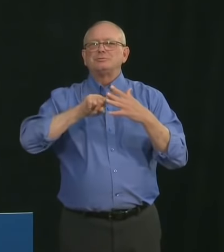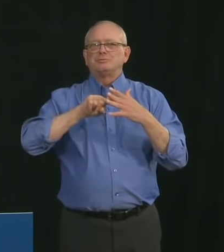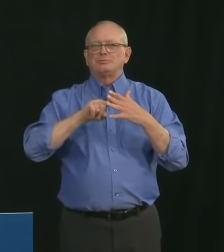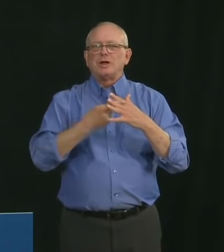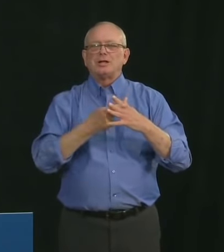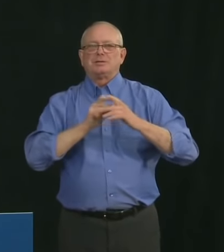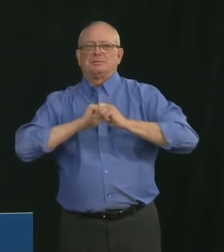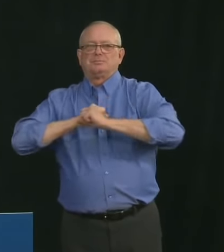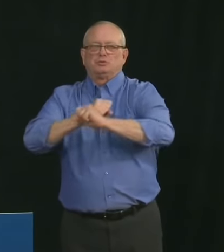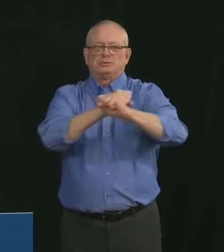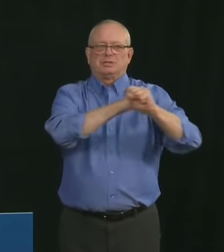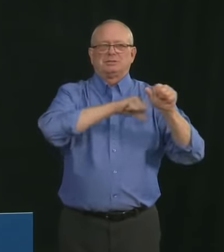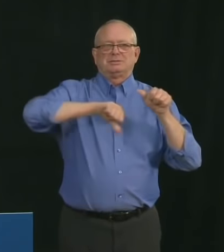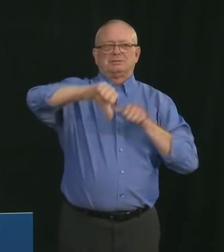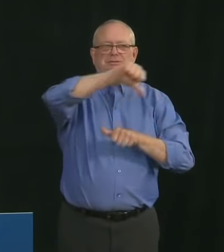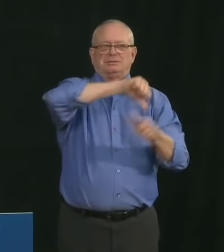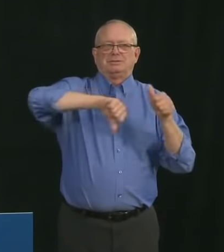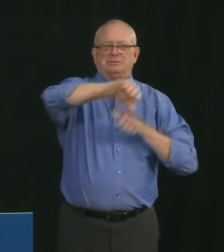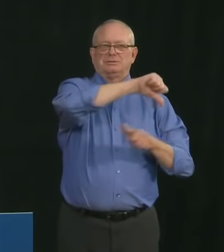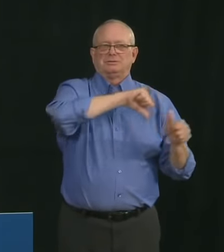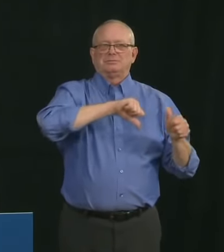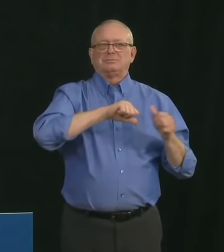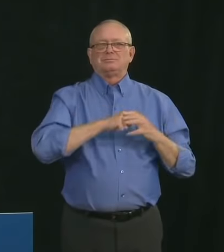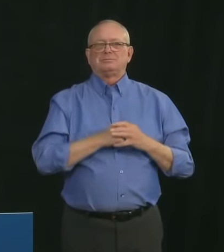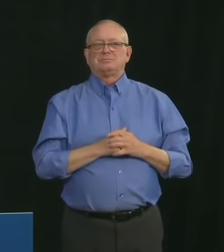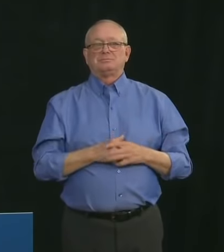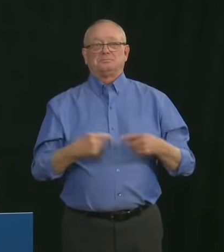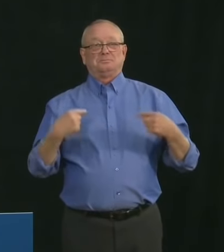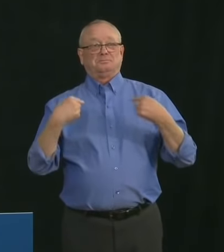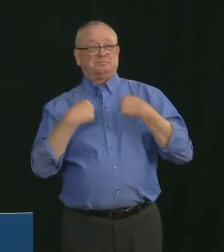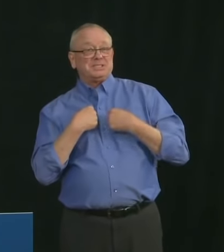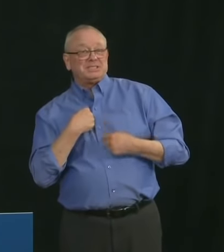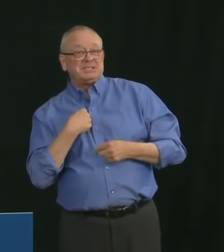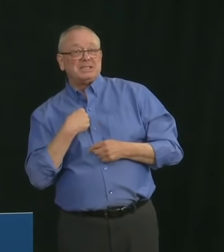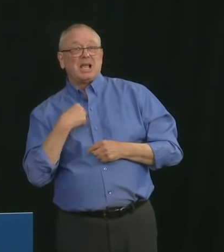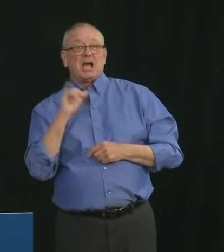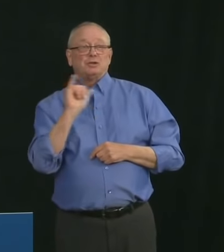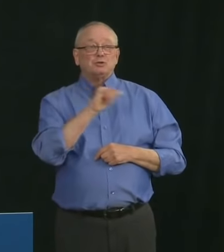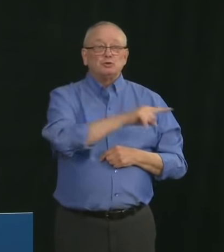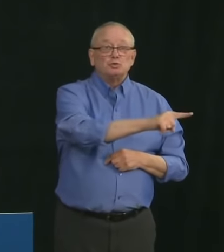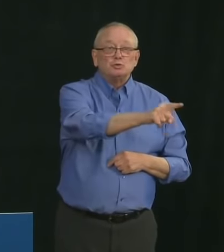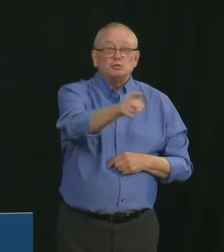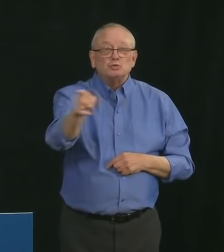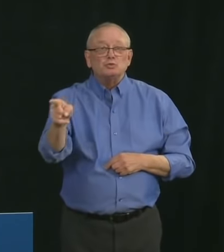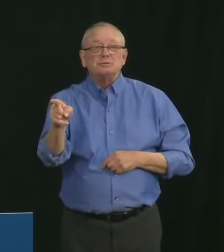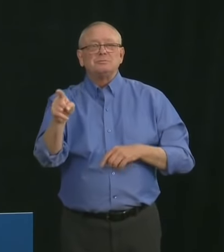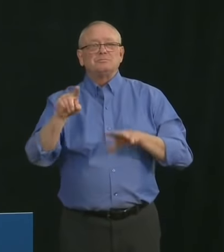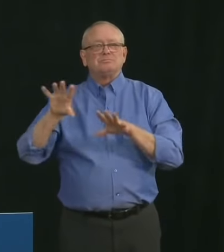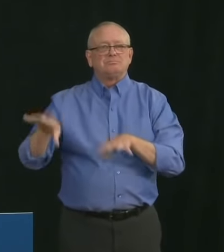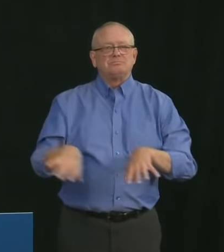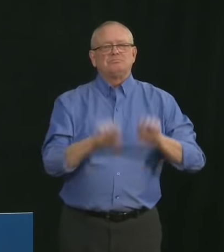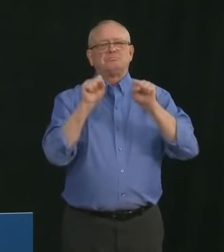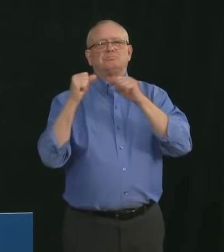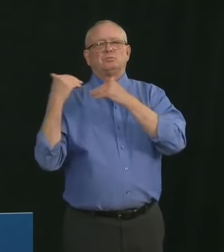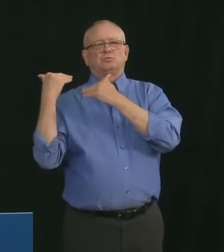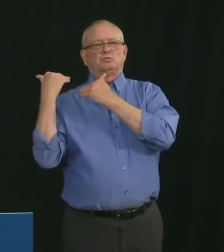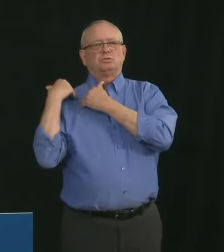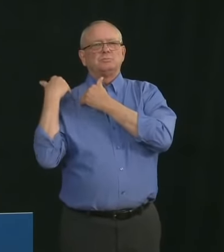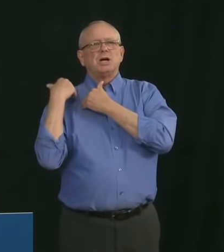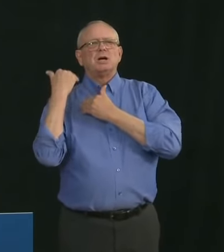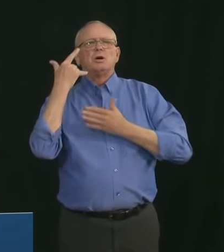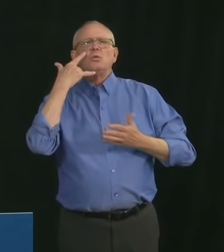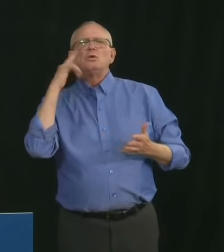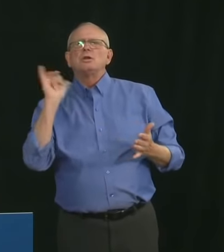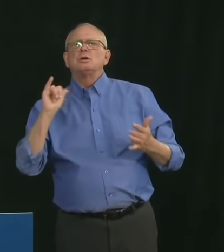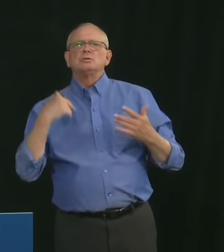us, myself included, to continue to take responsibility for our actions and support others while they do the same.